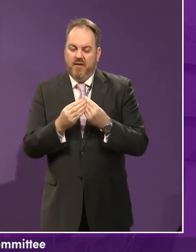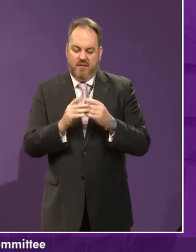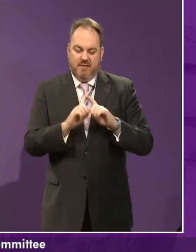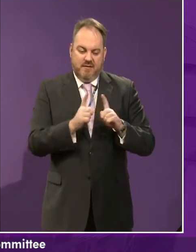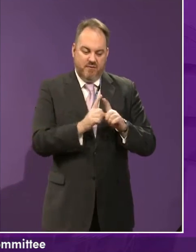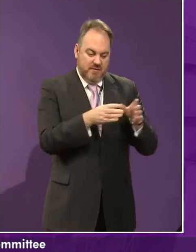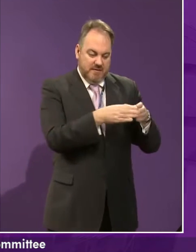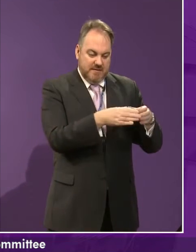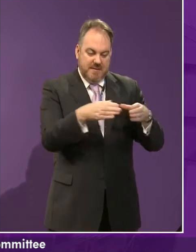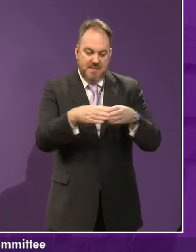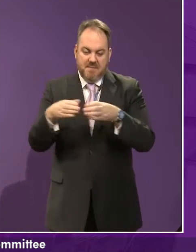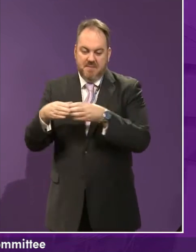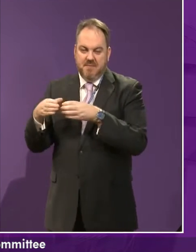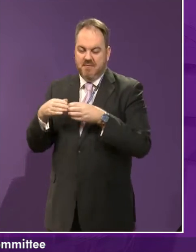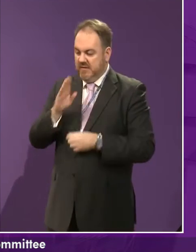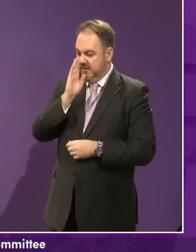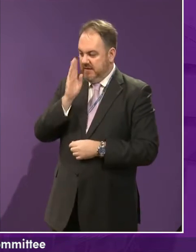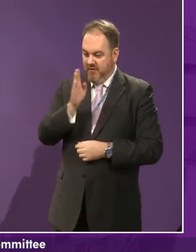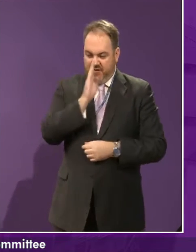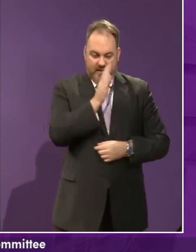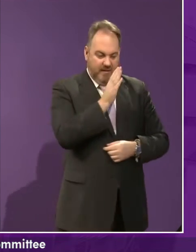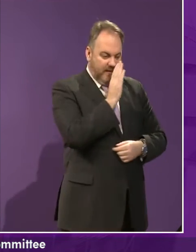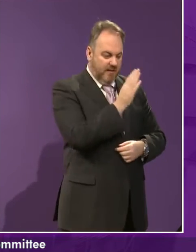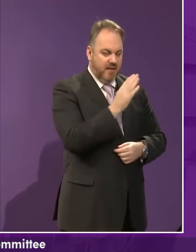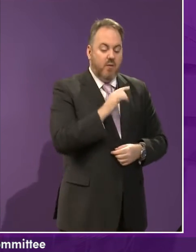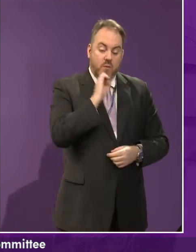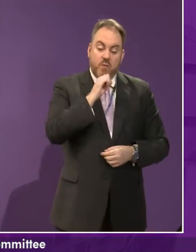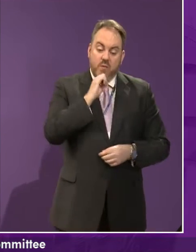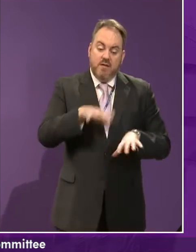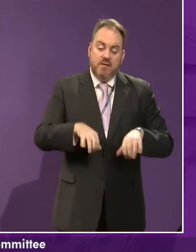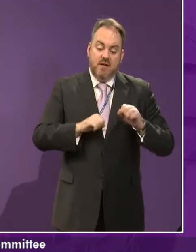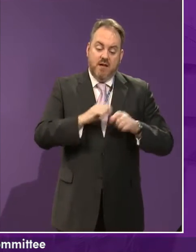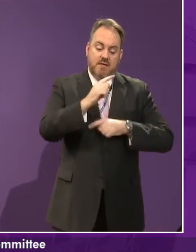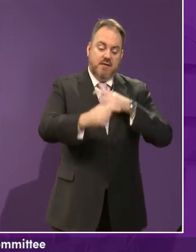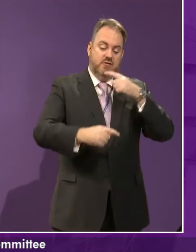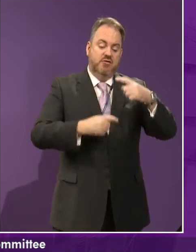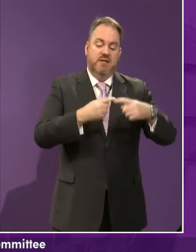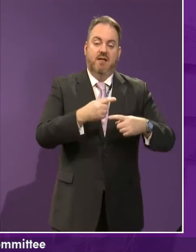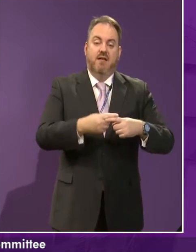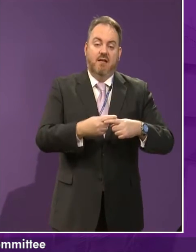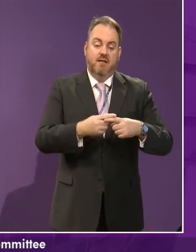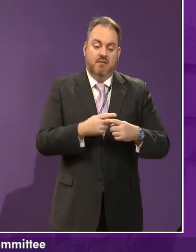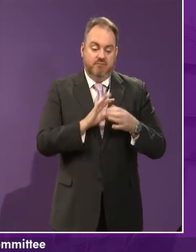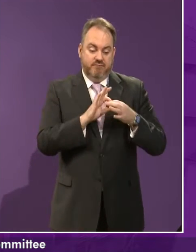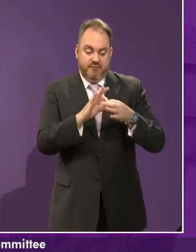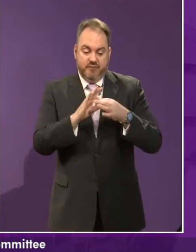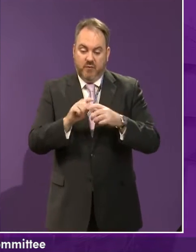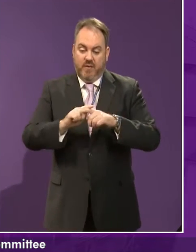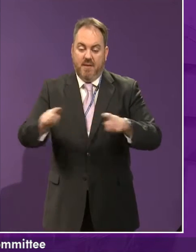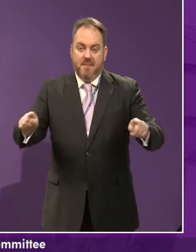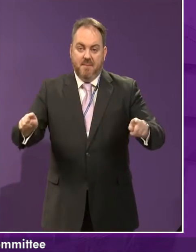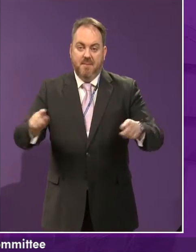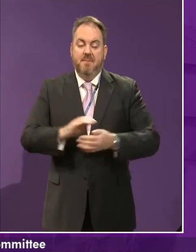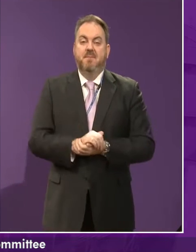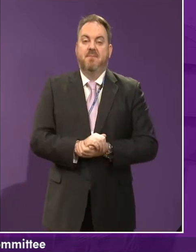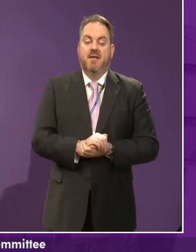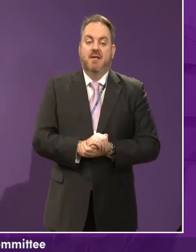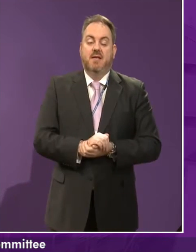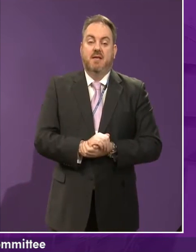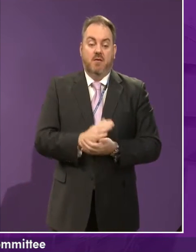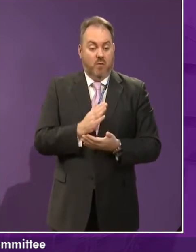probably starting from next year, actually. We do, I mean, I don't want to suggest that we don't engage with